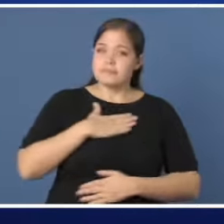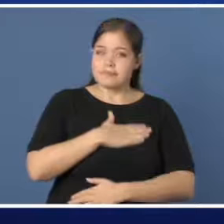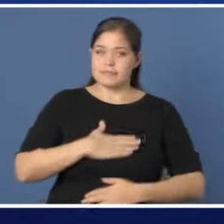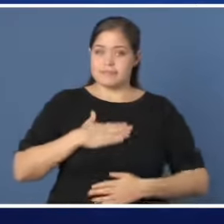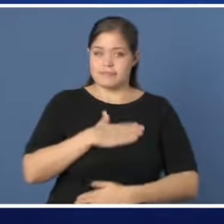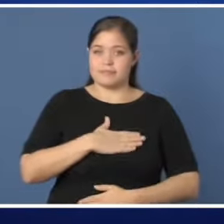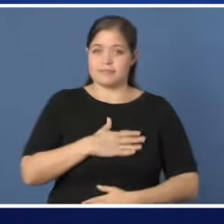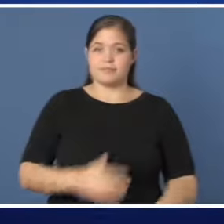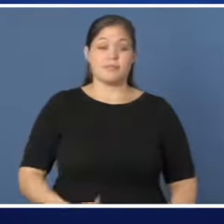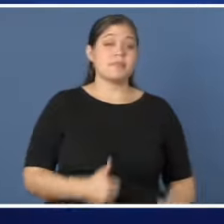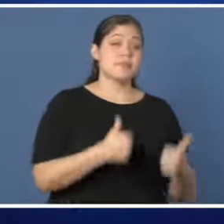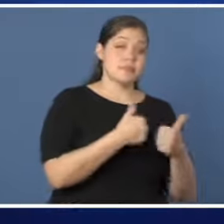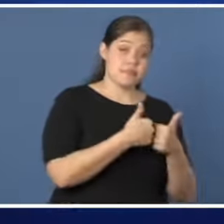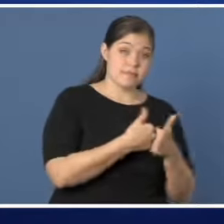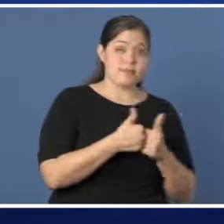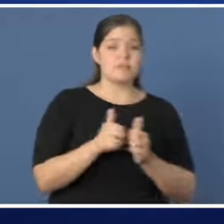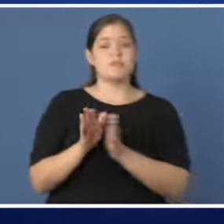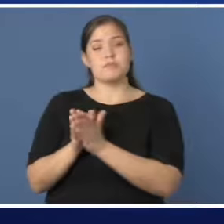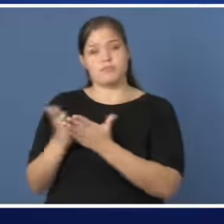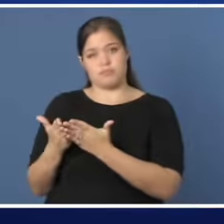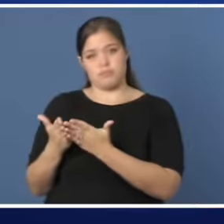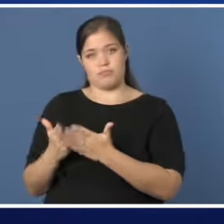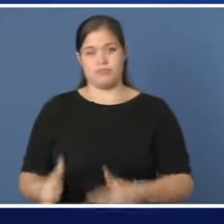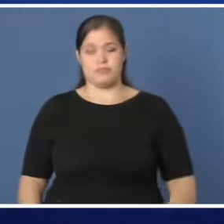games and books,